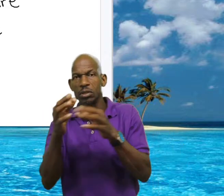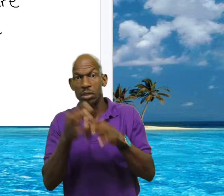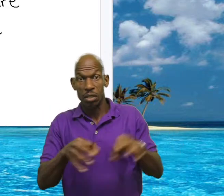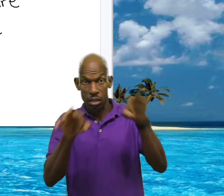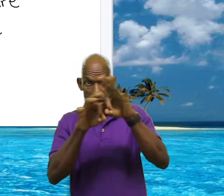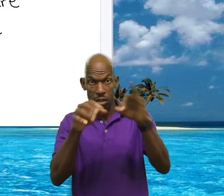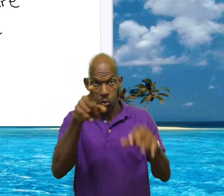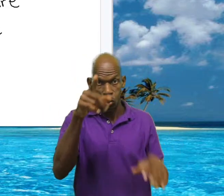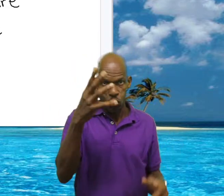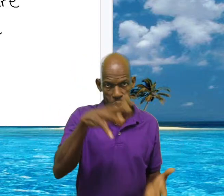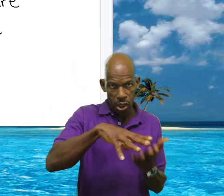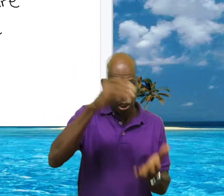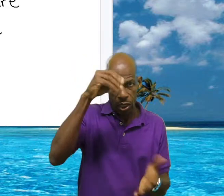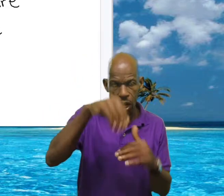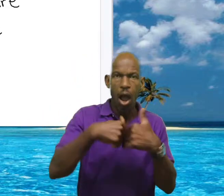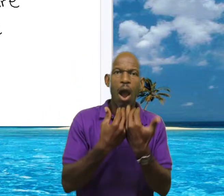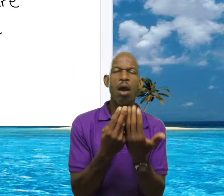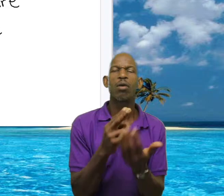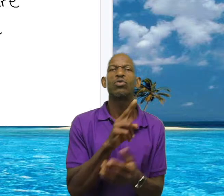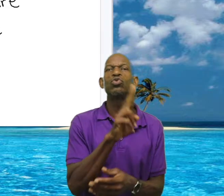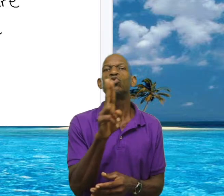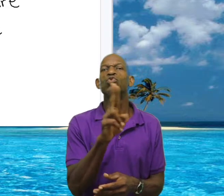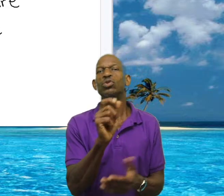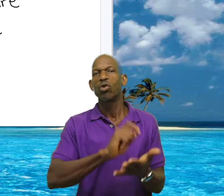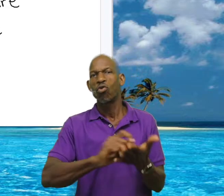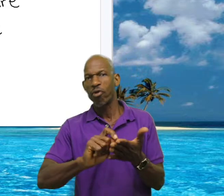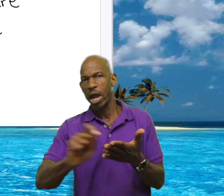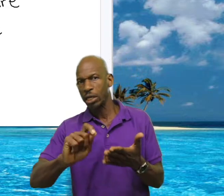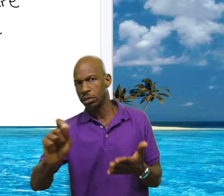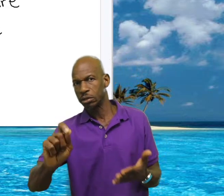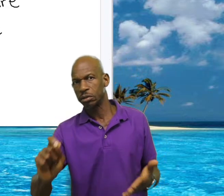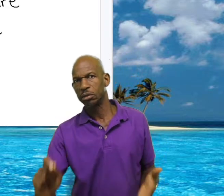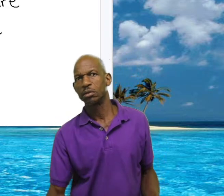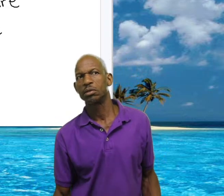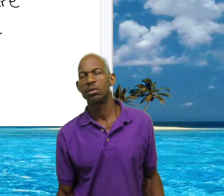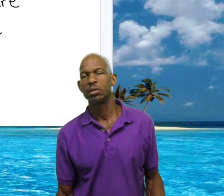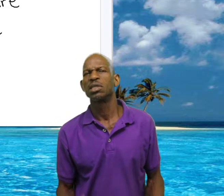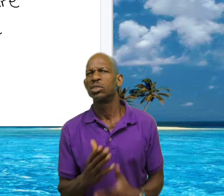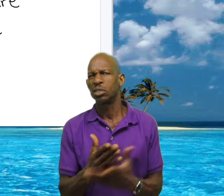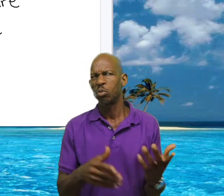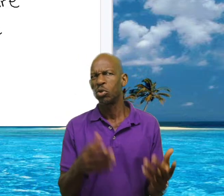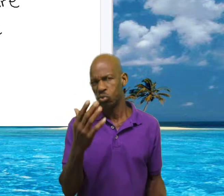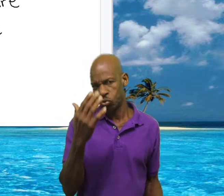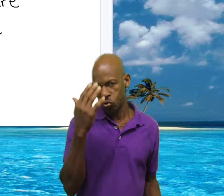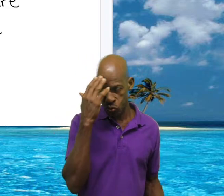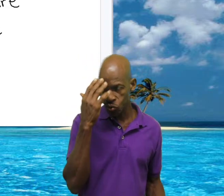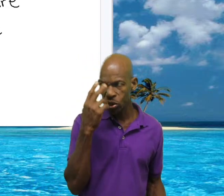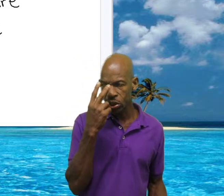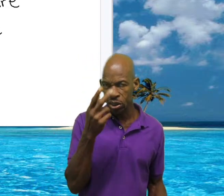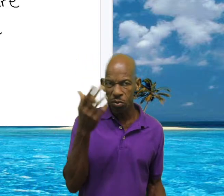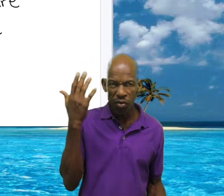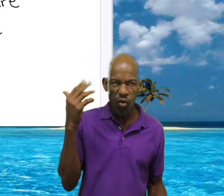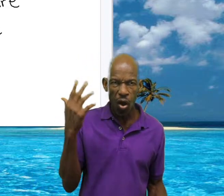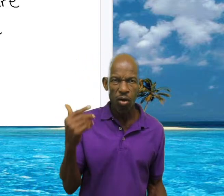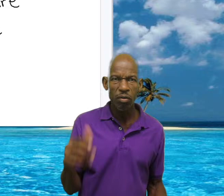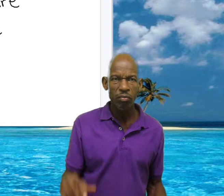to use these words. And I'm seeing you all are, some of you all are well familiar with it because you were exposed to it in primary school.